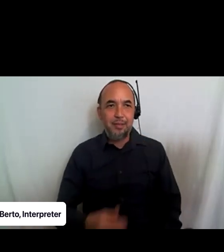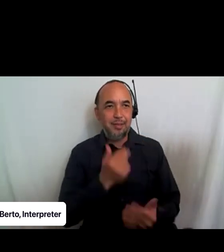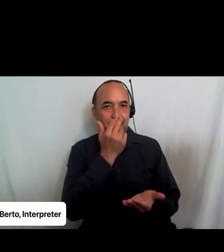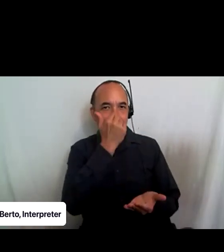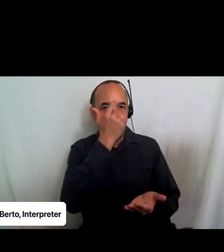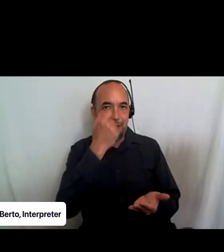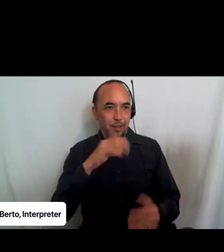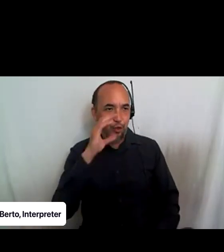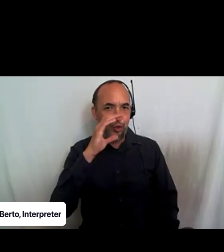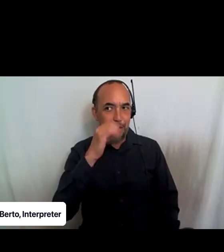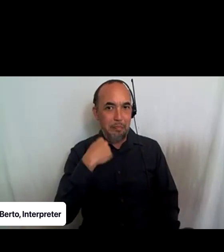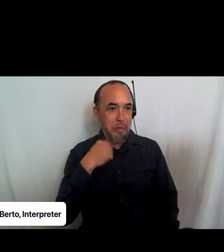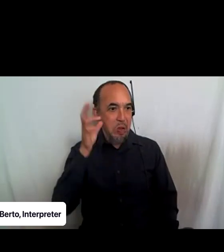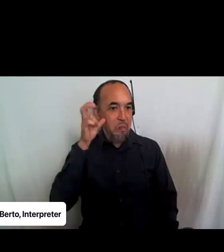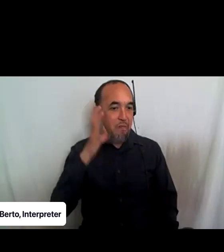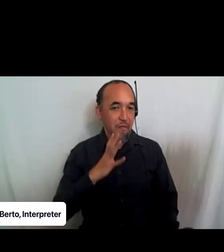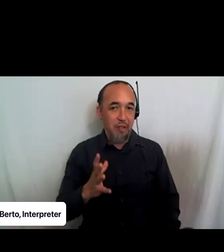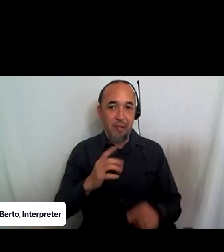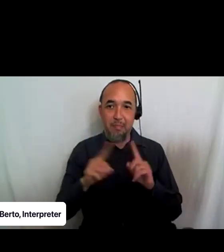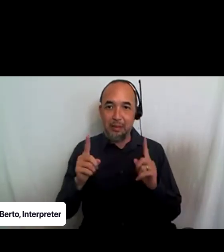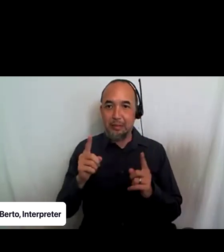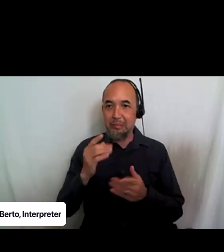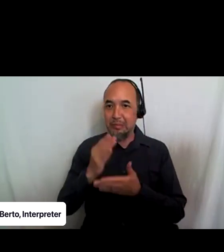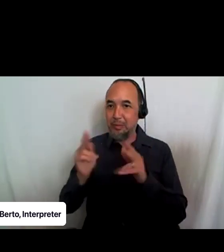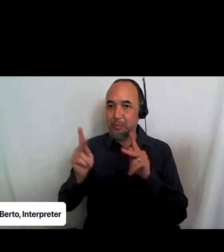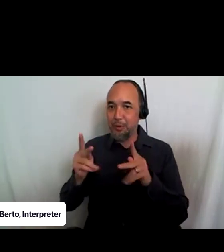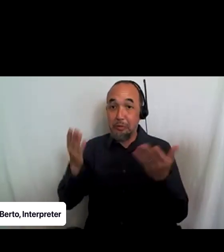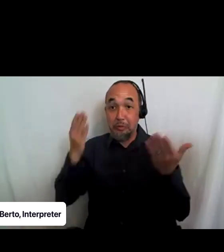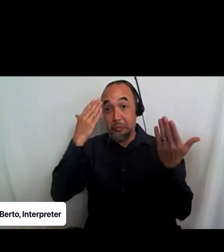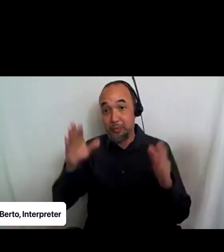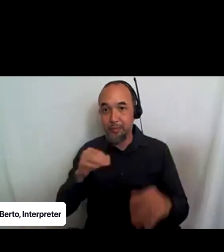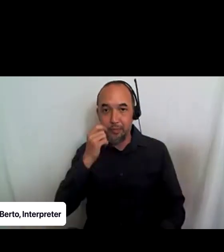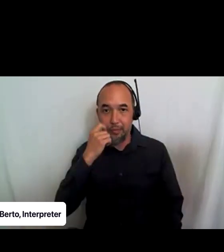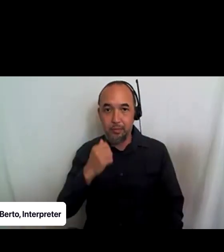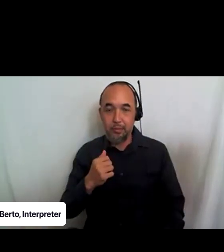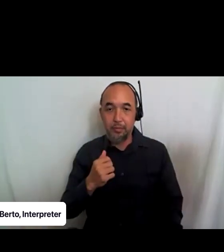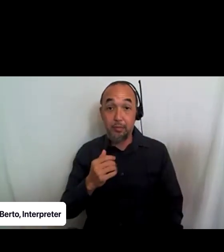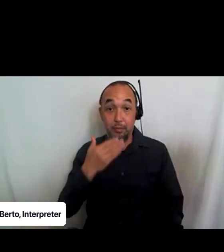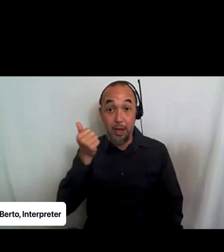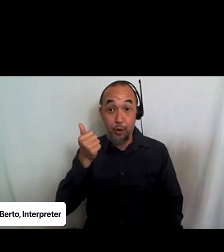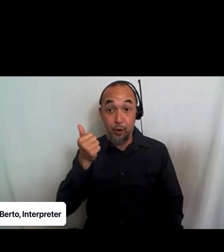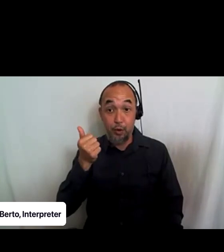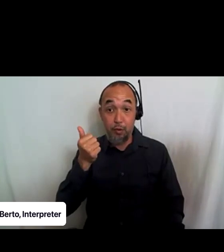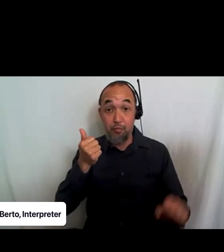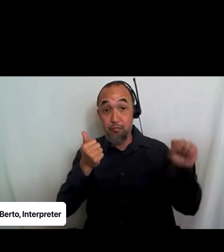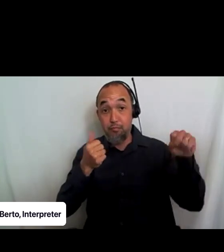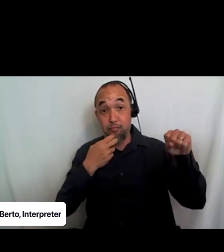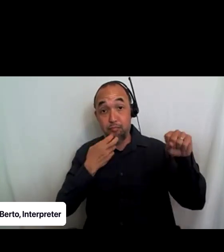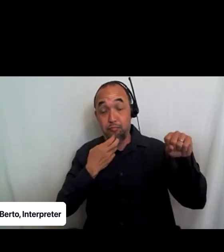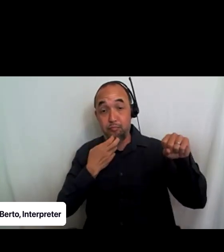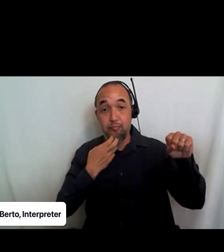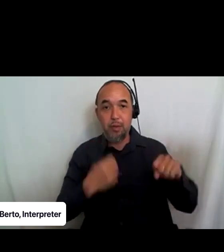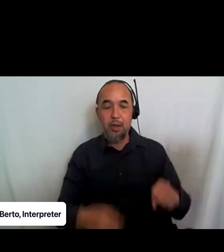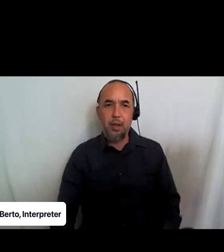think we can hear you just fine, but maybe there's something that's happening on the other side there. How's this? Is that better? Yeah, yeah, and also if you